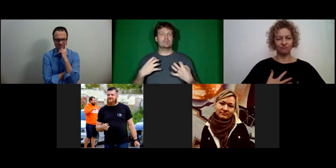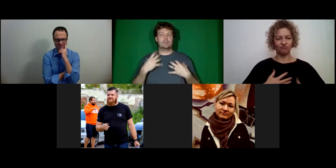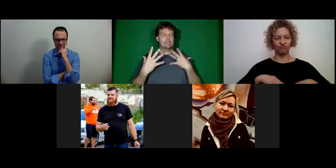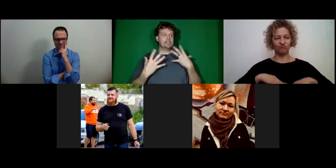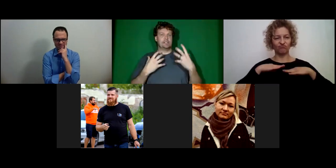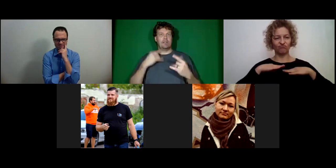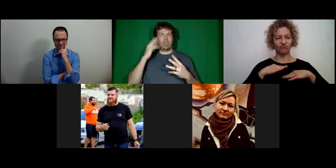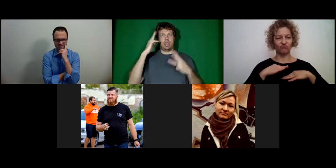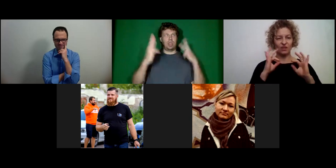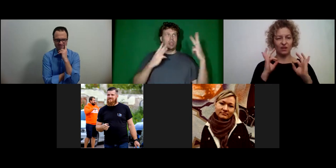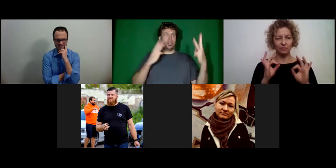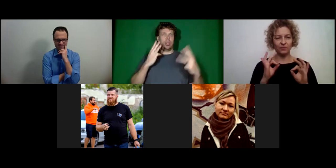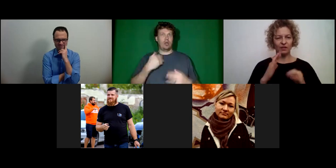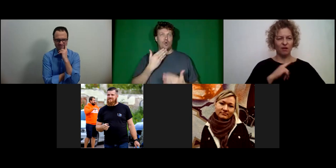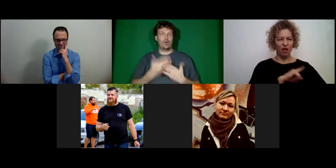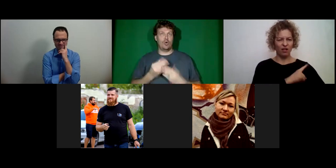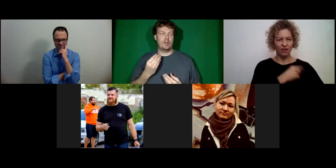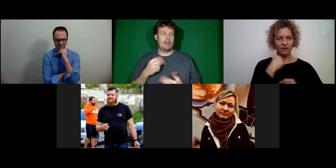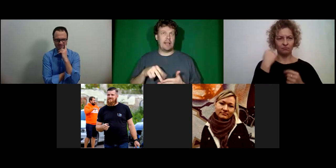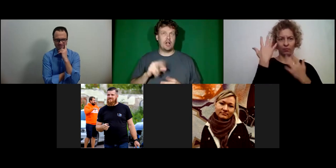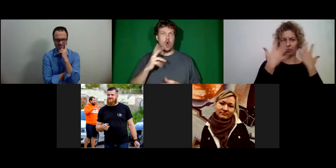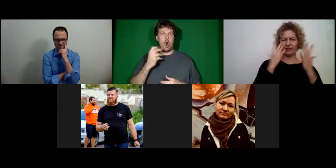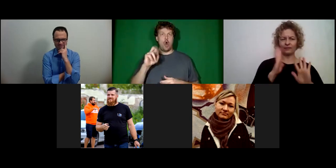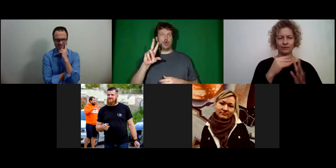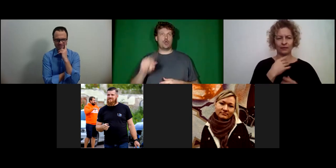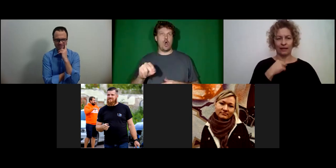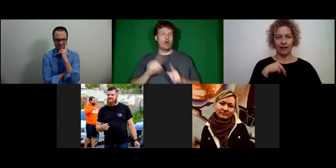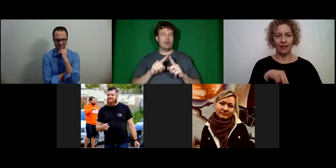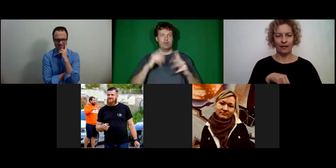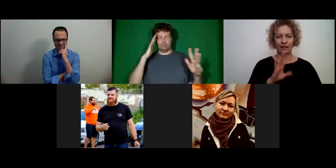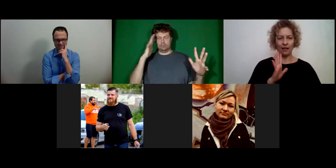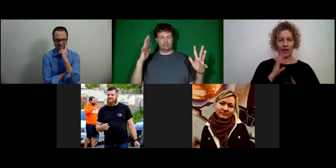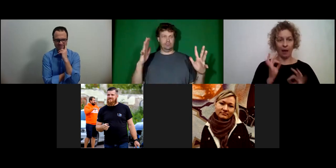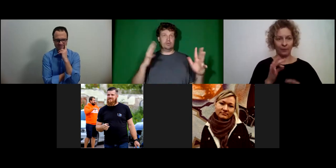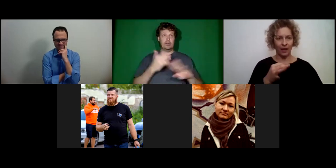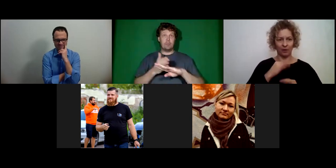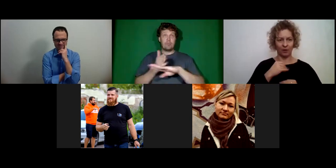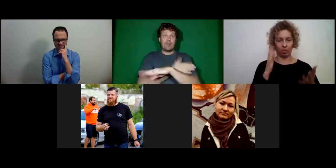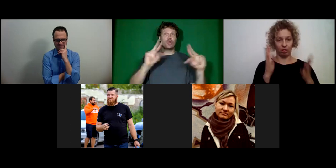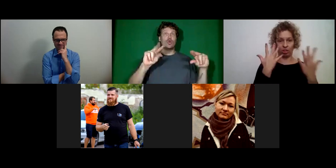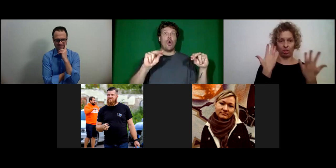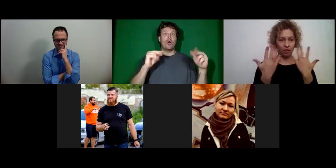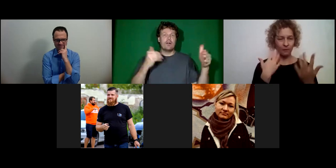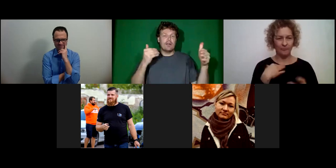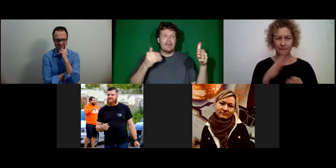get warm and I actually got a little bit dizzy and I got worried, am I going to be able to do this or not?